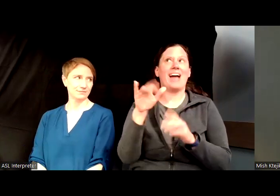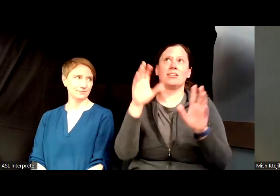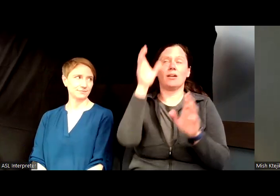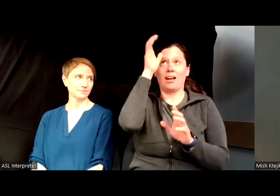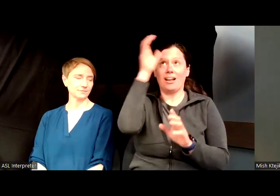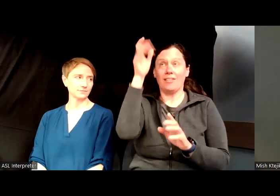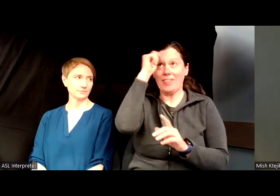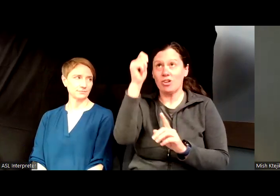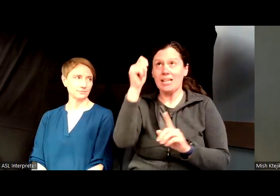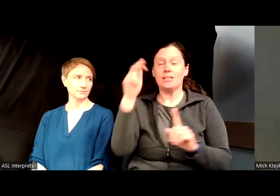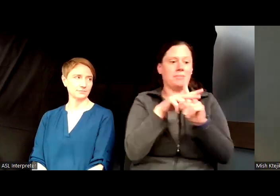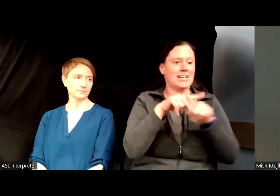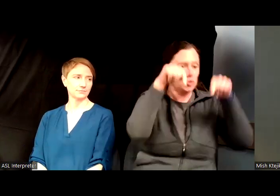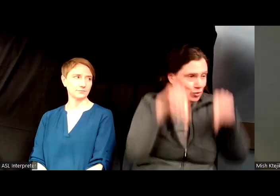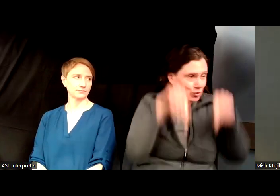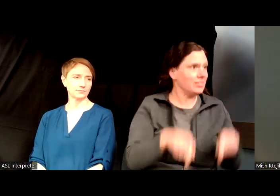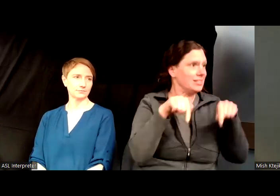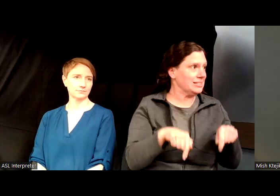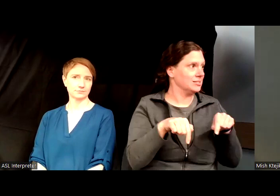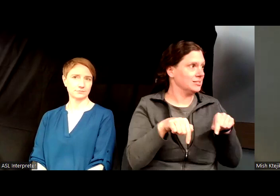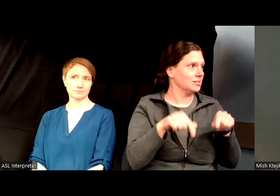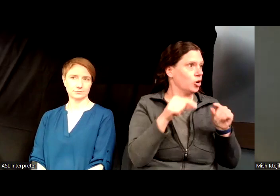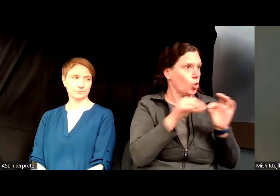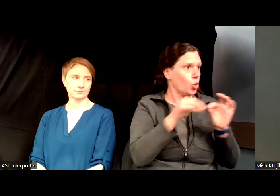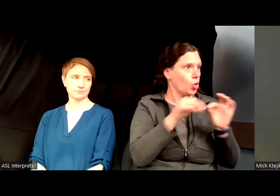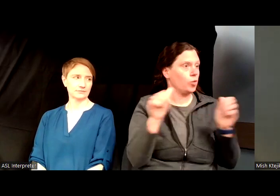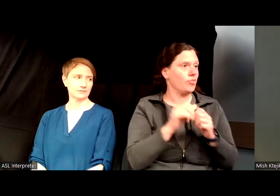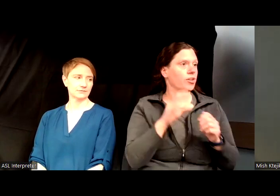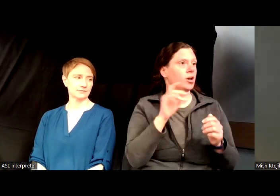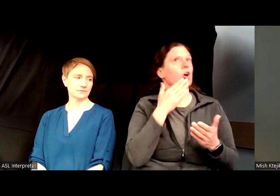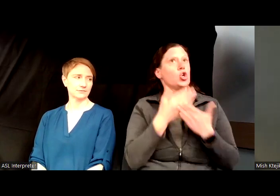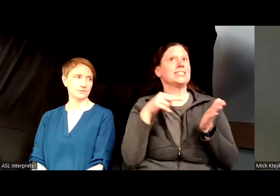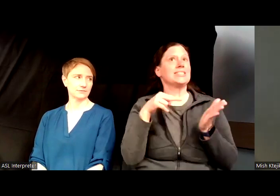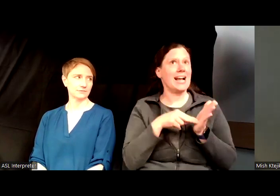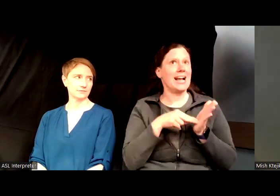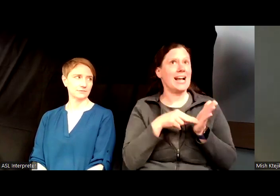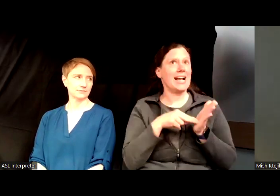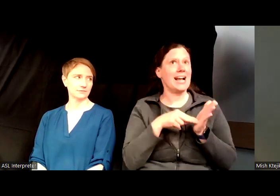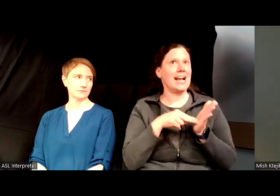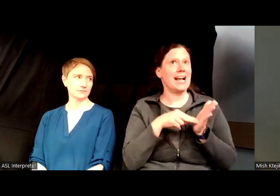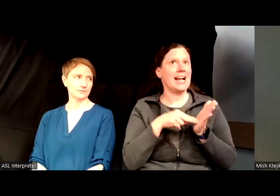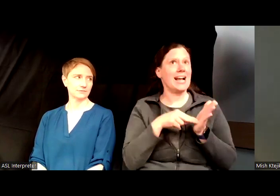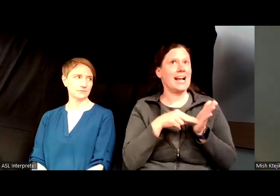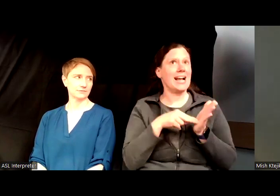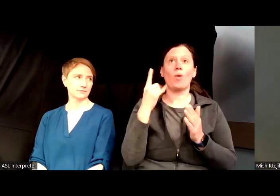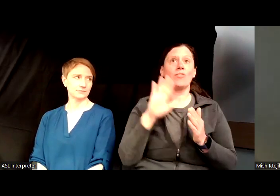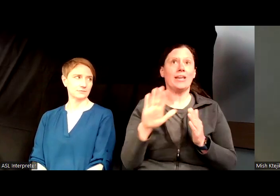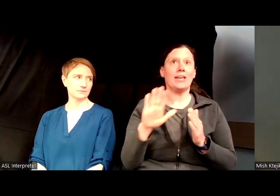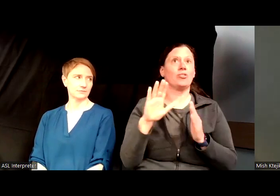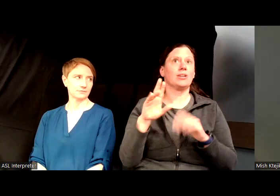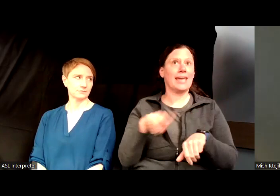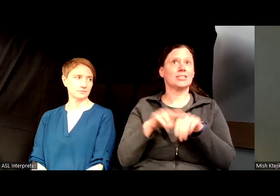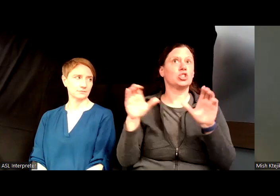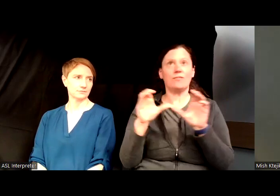Well, what if if we think about that concept, that theory, how it relates to licensure?